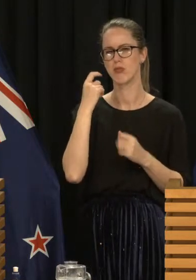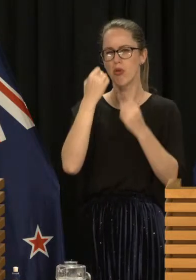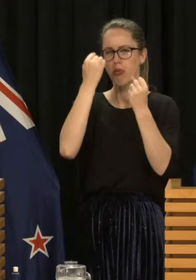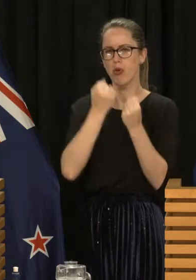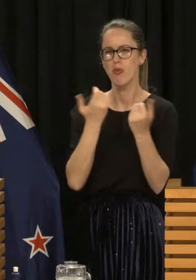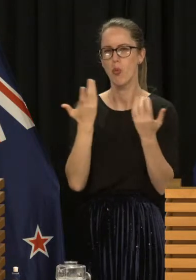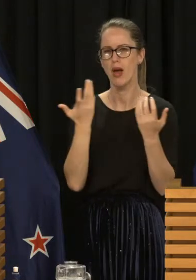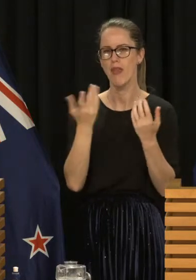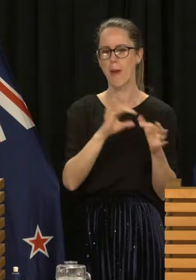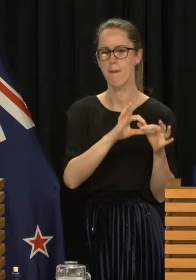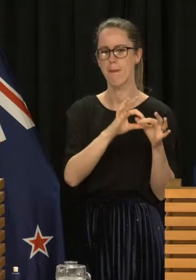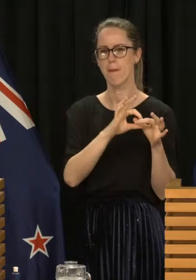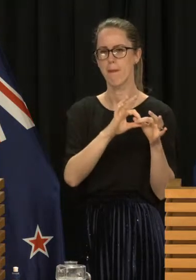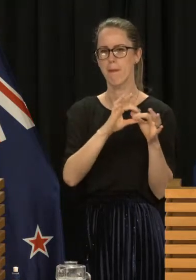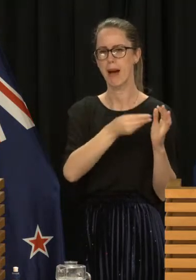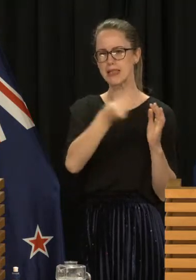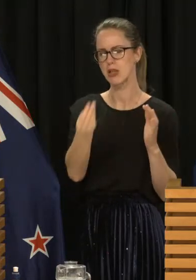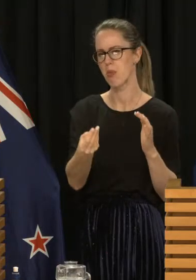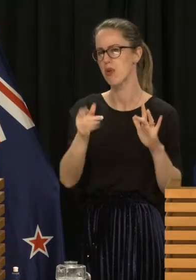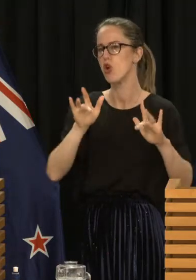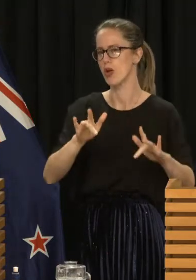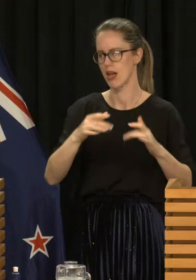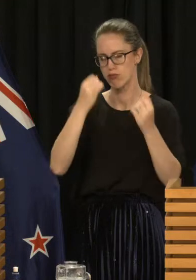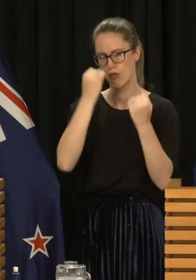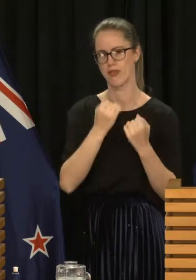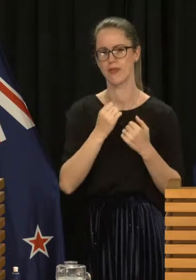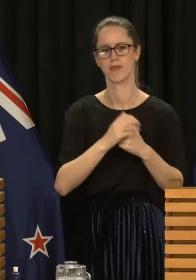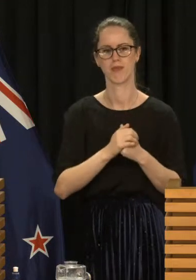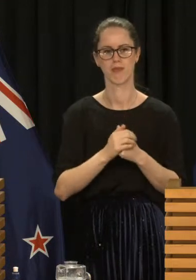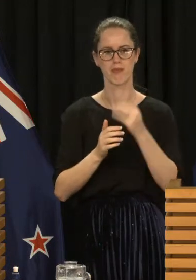to be a conclusive a link at this point. We'll come over